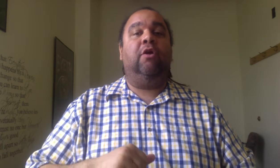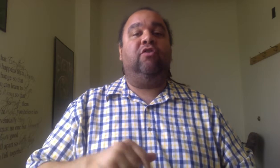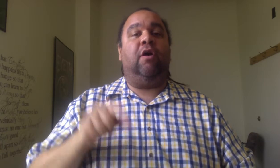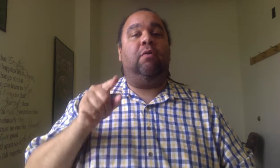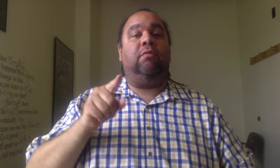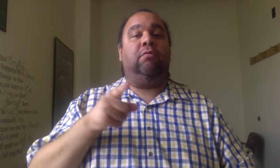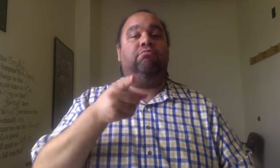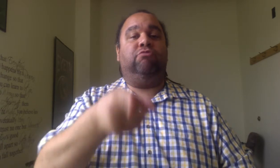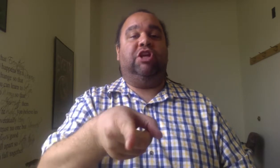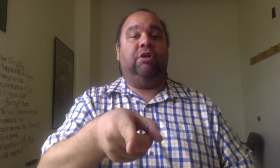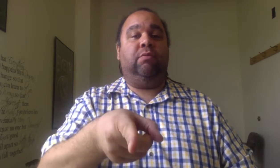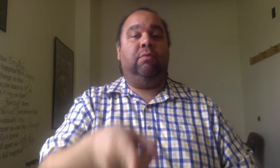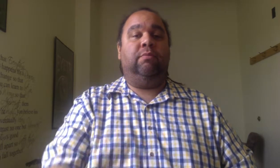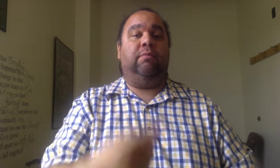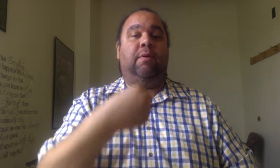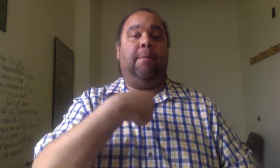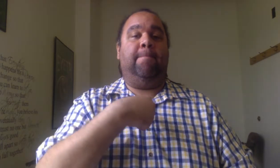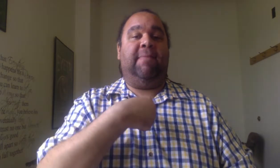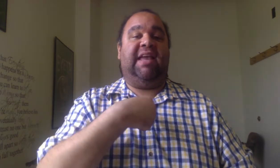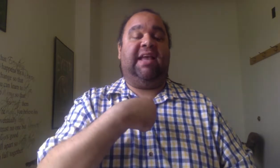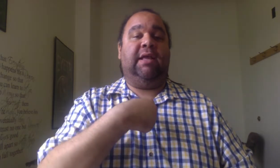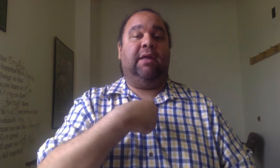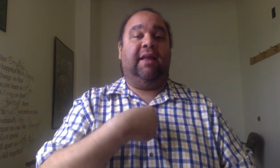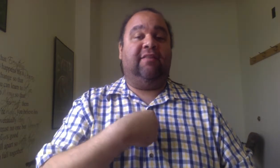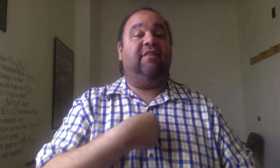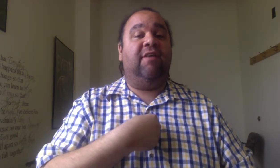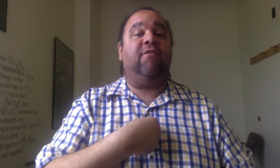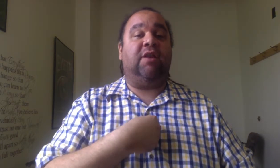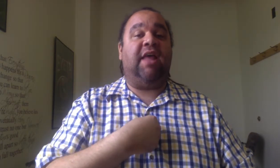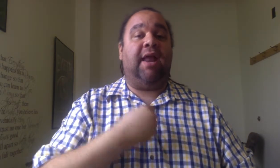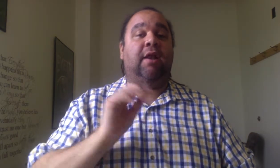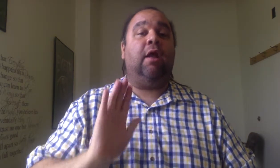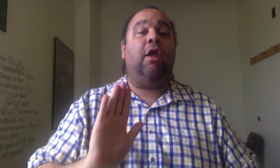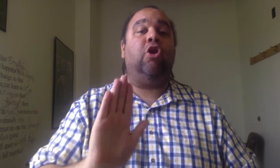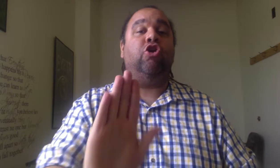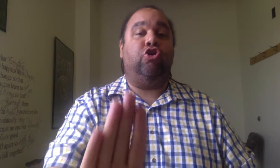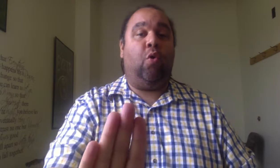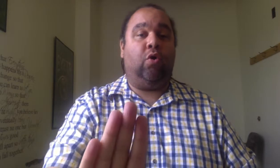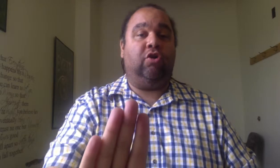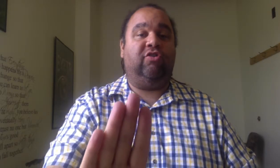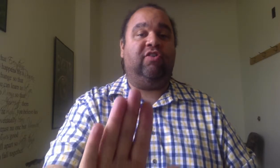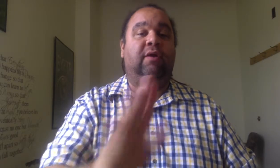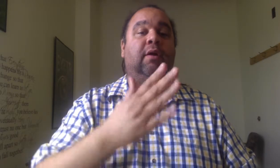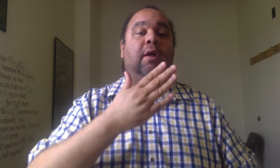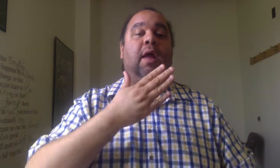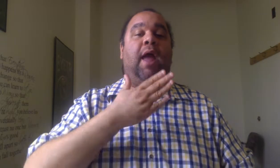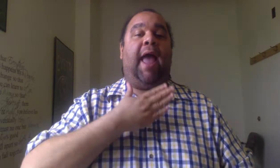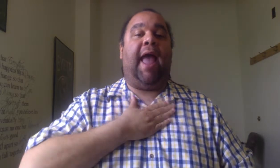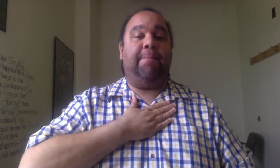So, you, me, is different than yours and